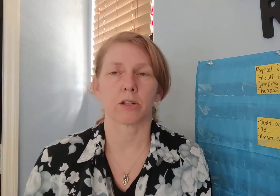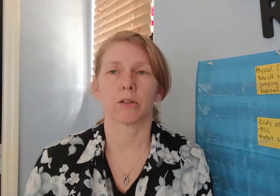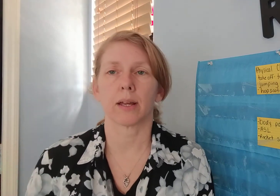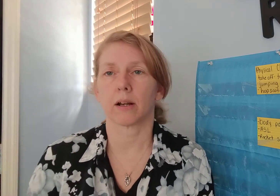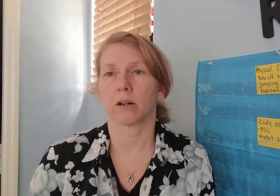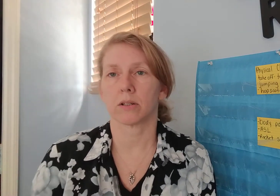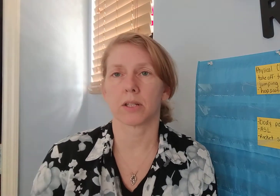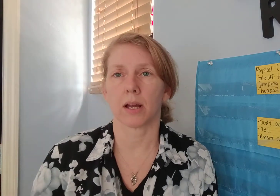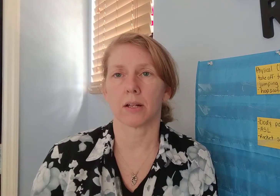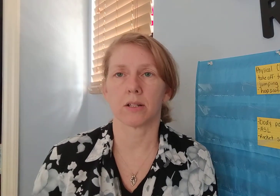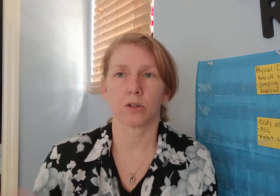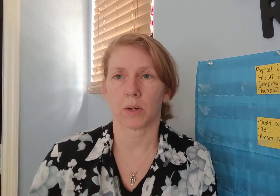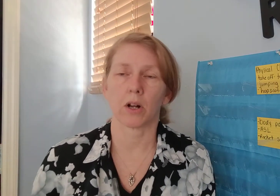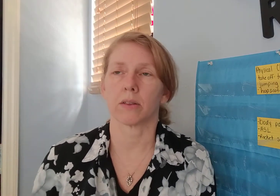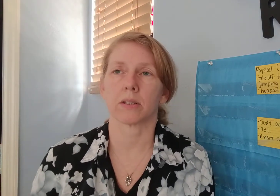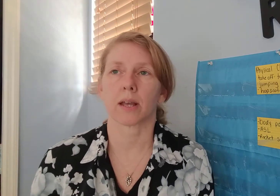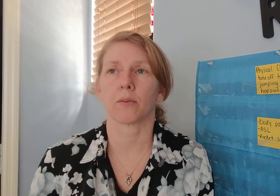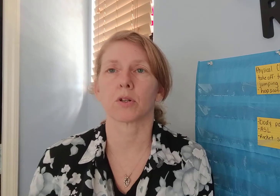until they're done doing all the sight words.